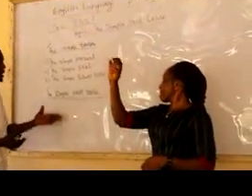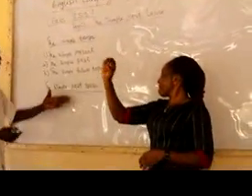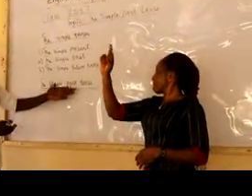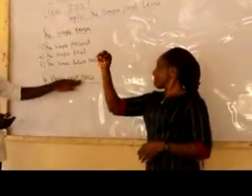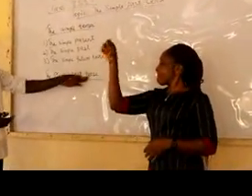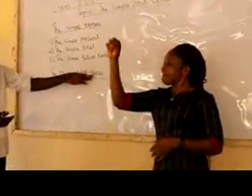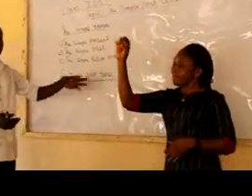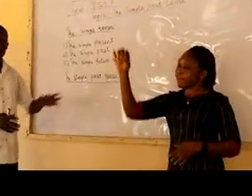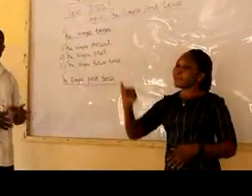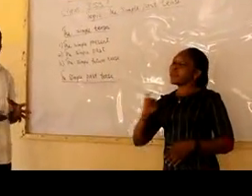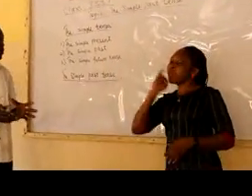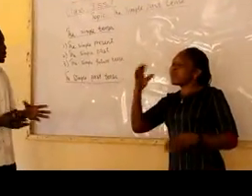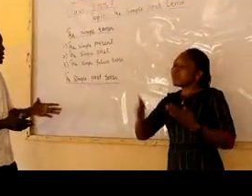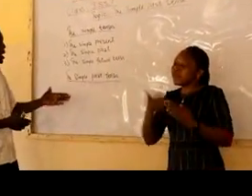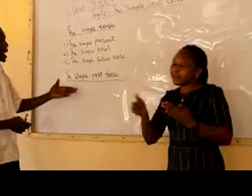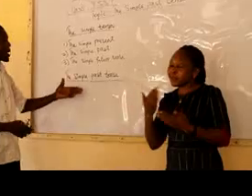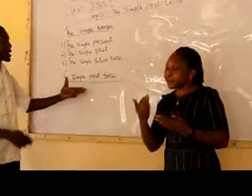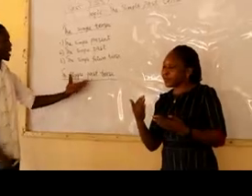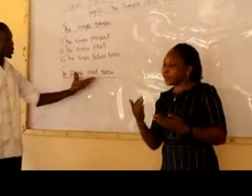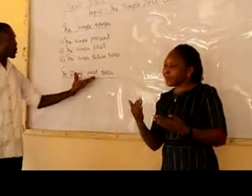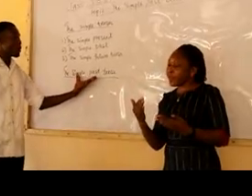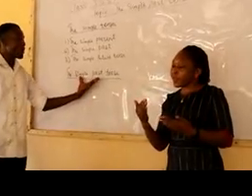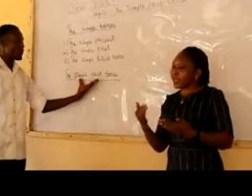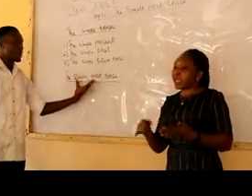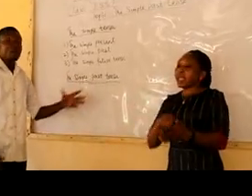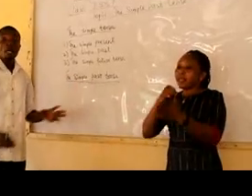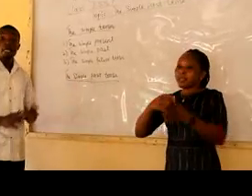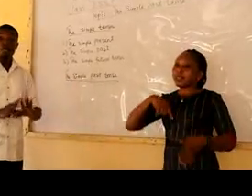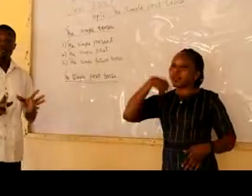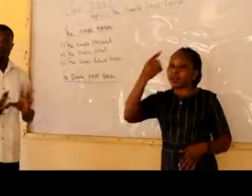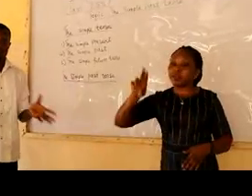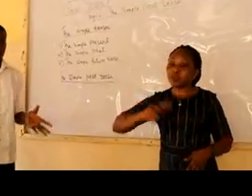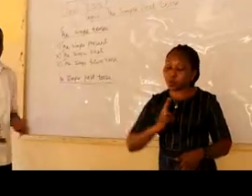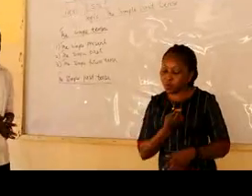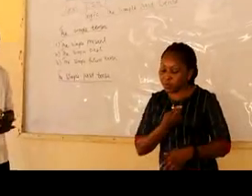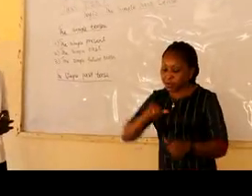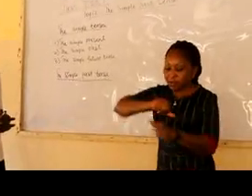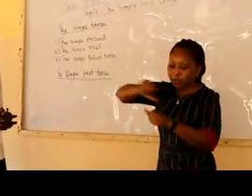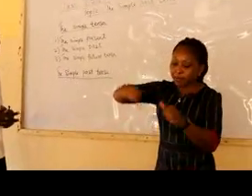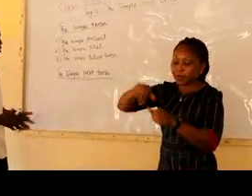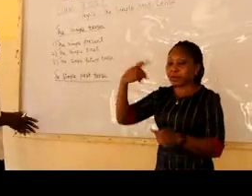means the tense that tells us about the action of a verb that just took place.